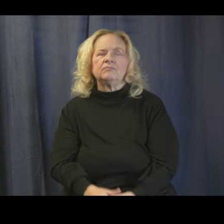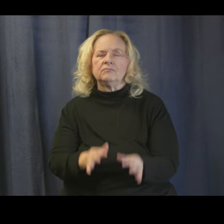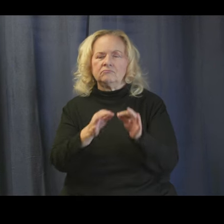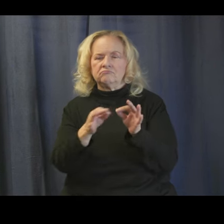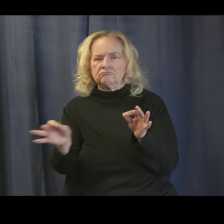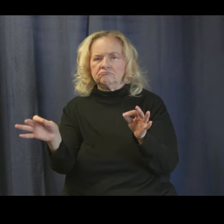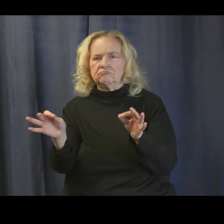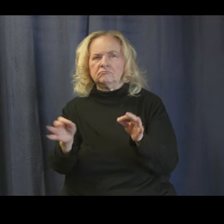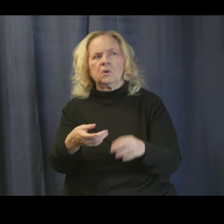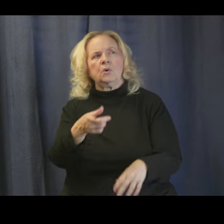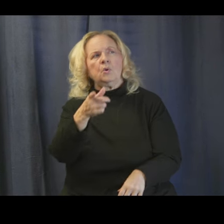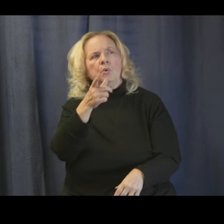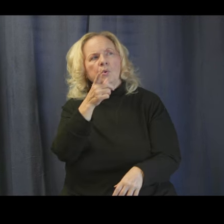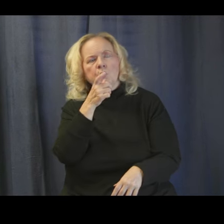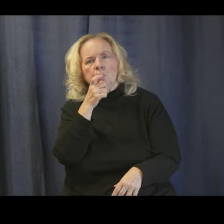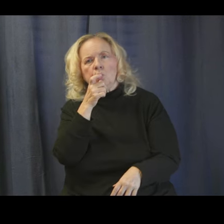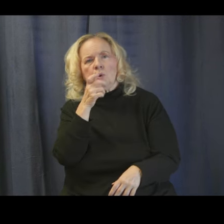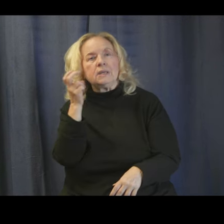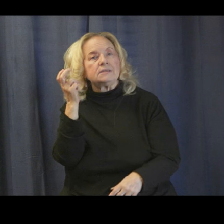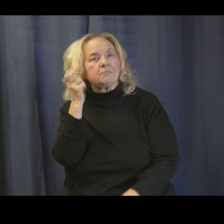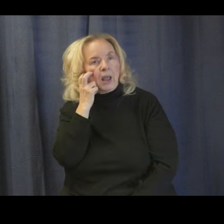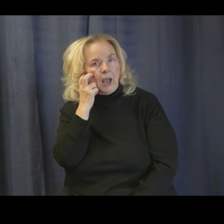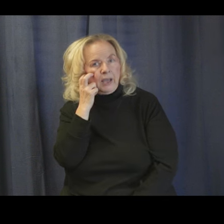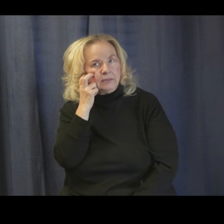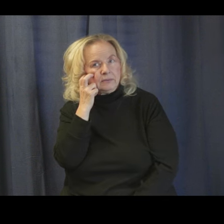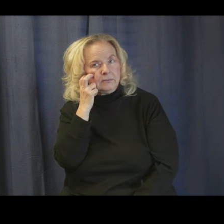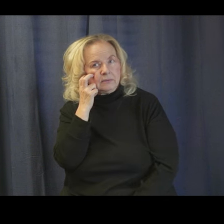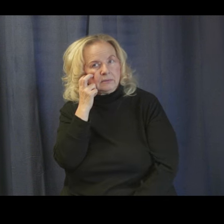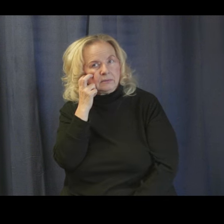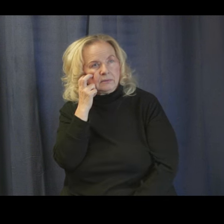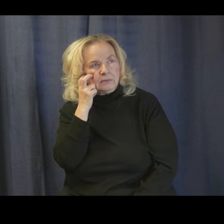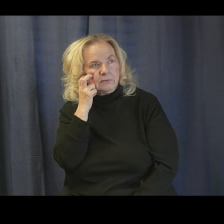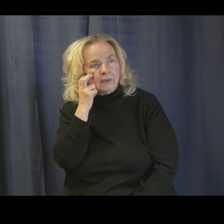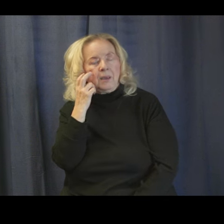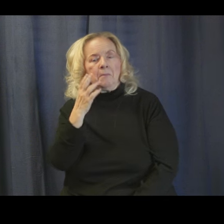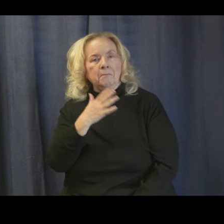It says, who is blind